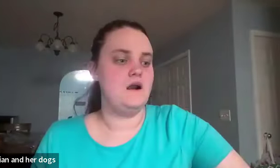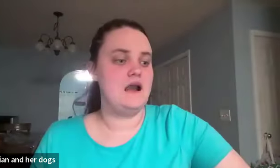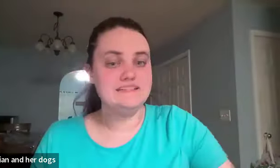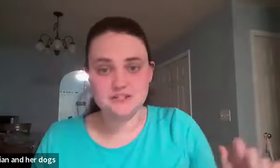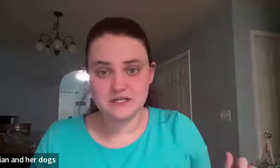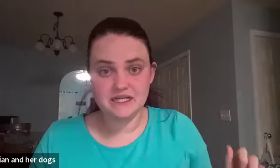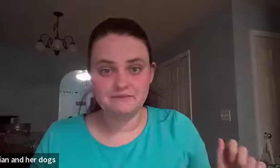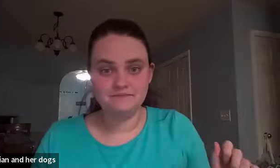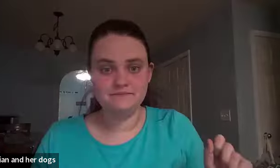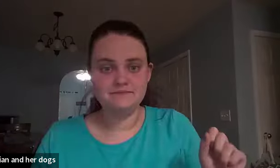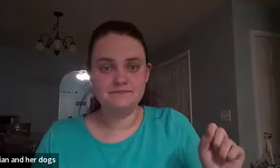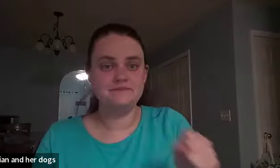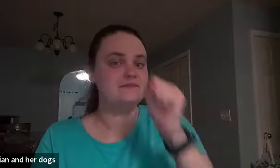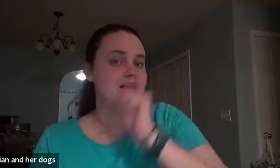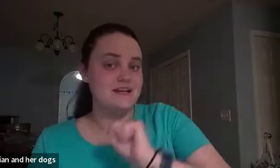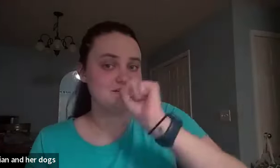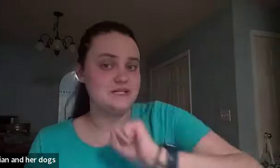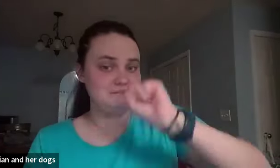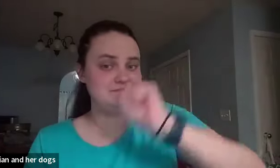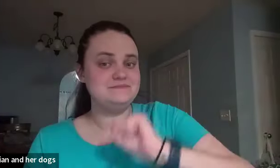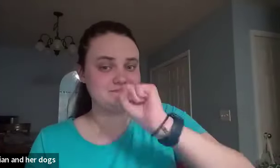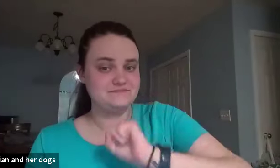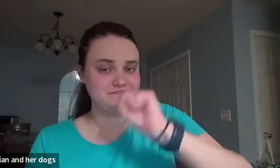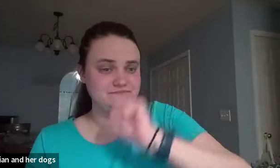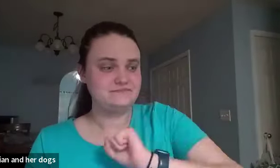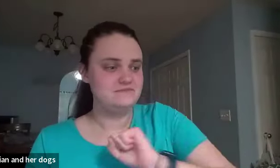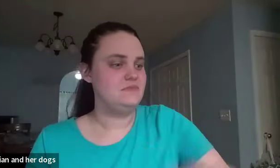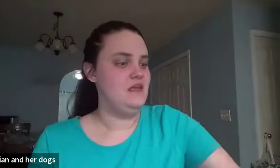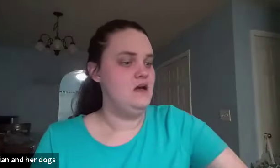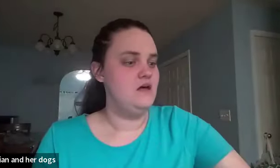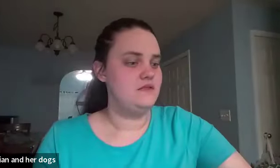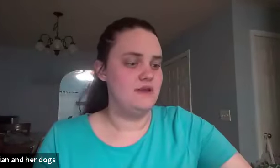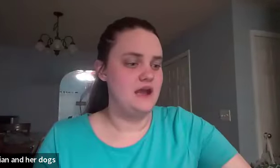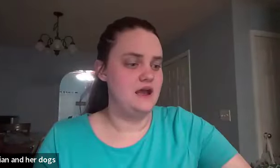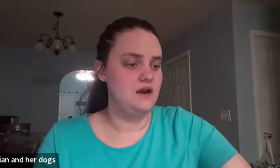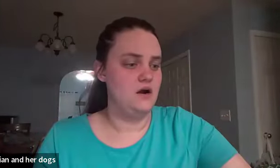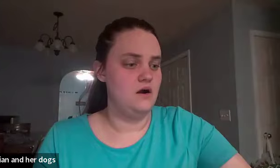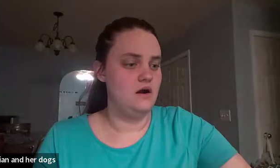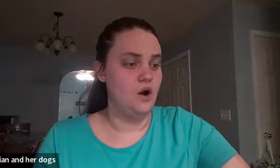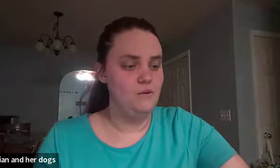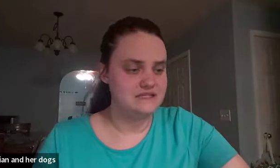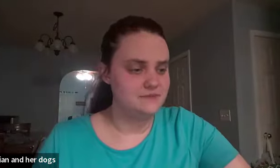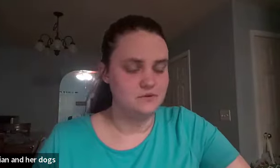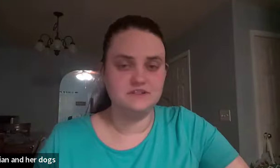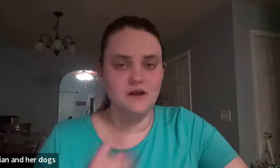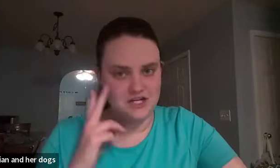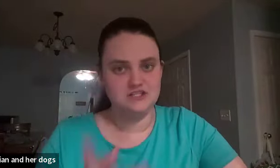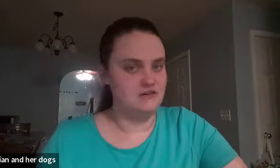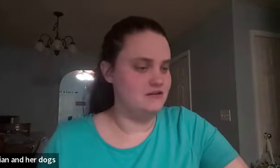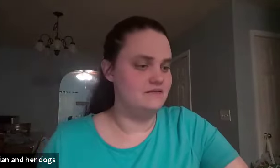our ice cream, ice cream. Then we had our, oh, I skipped one. Sorry, I just saw it on the